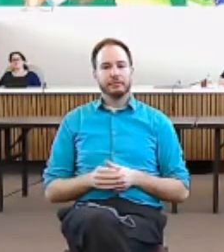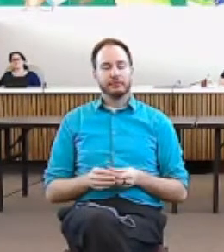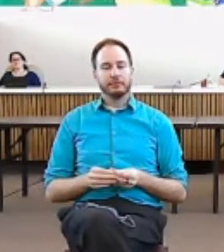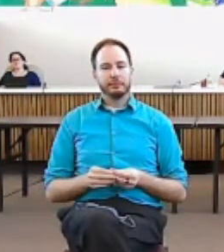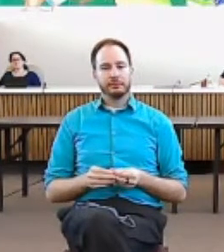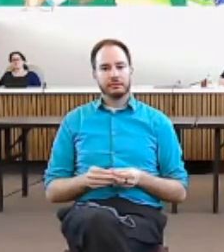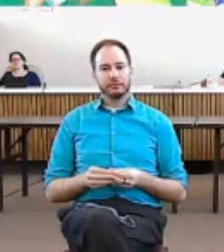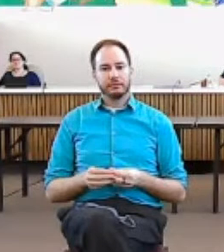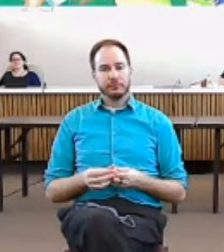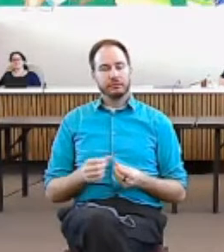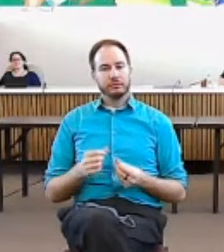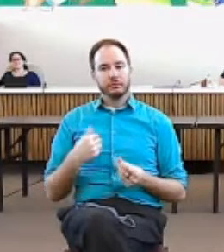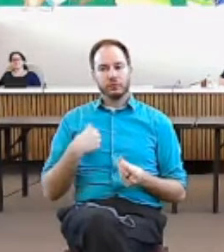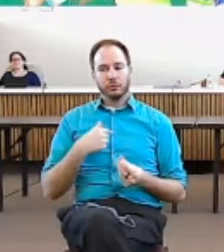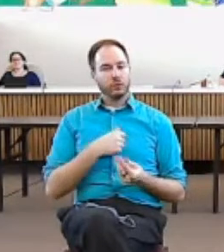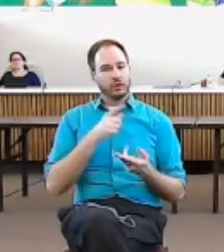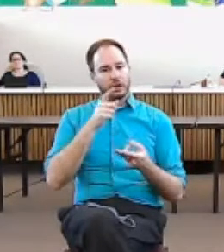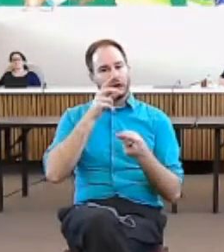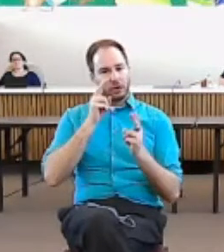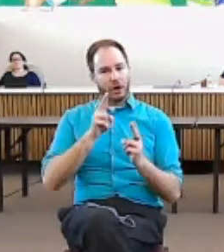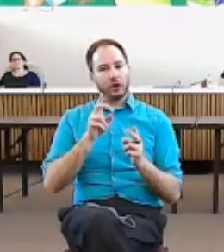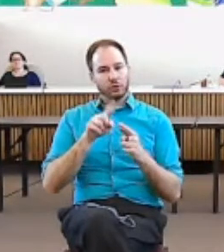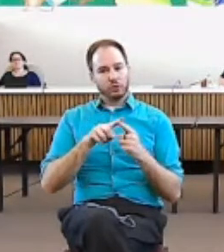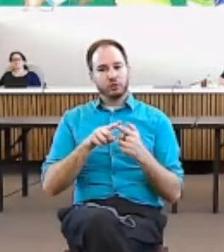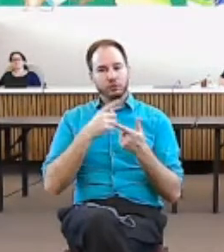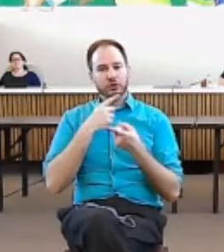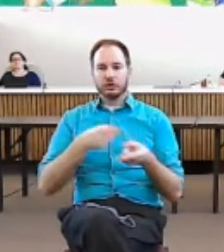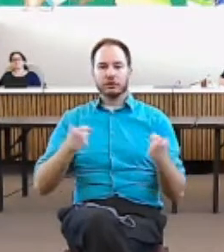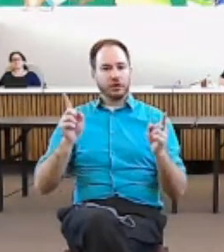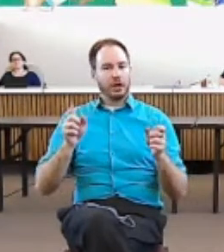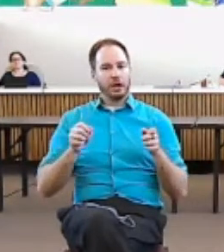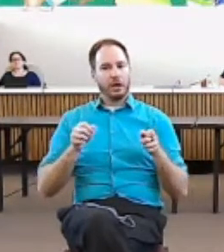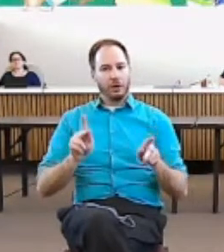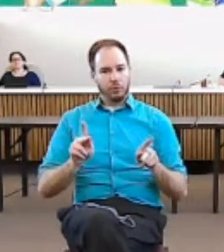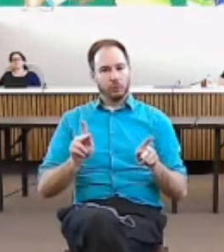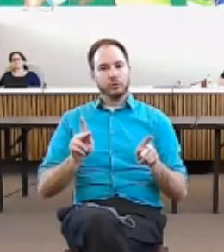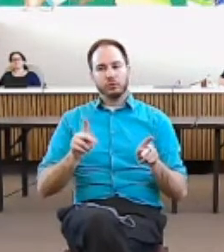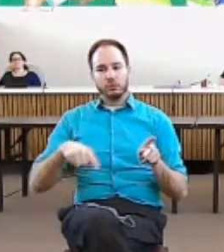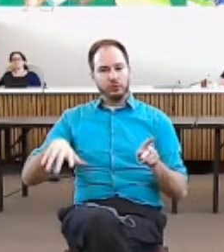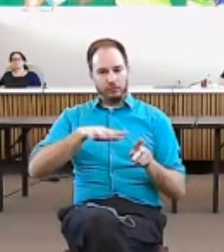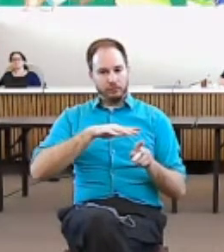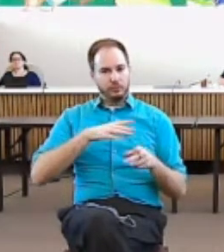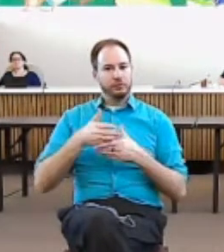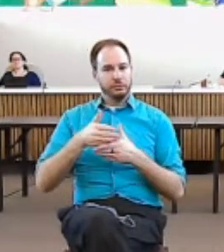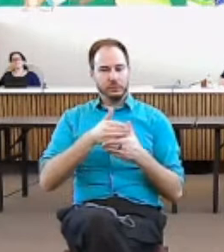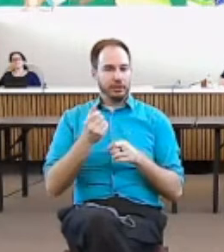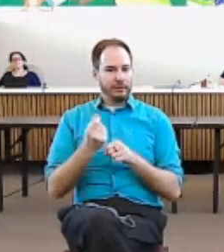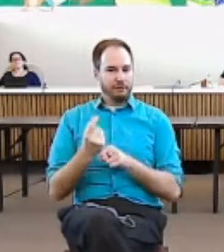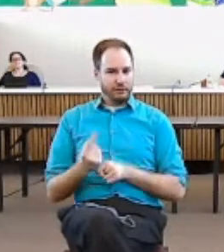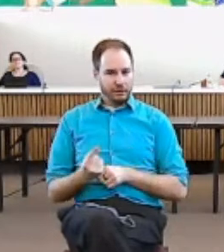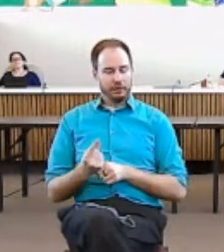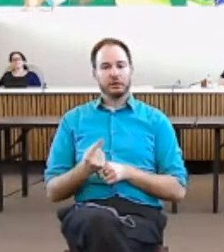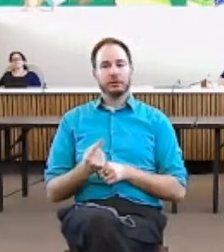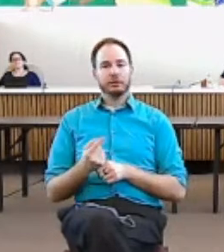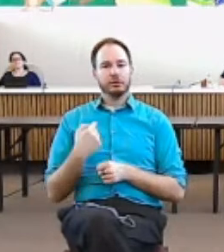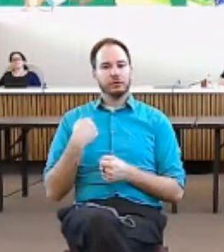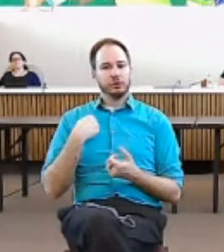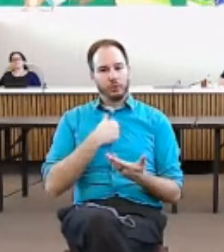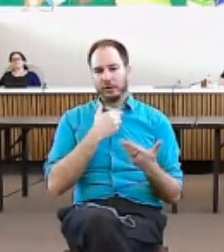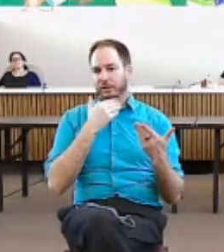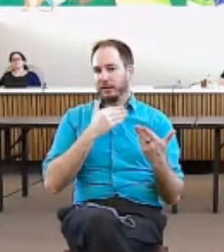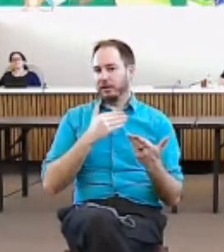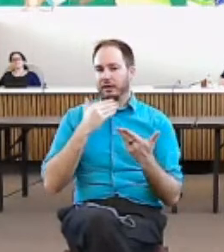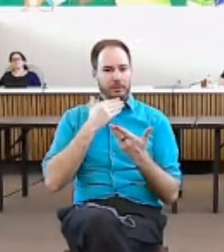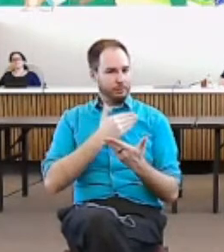are always honored to share this opportunity and this space with you each year. We certainly do thank